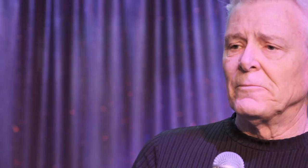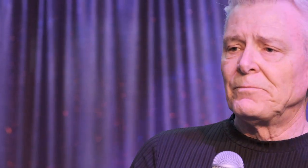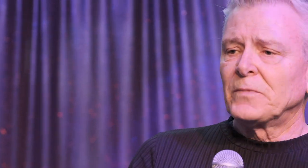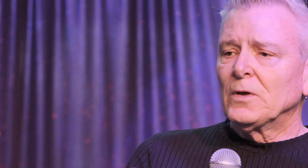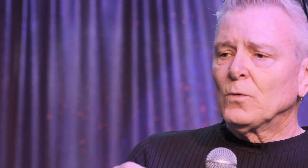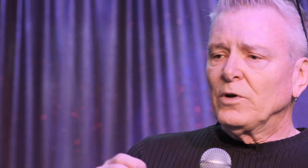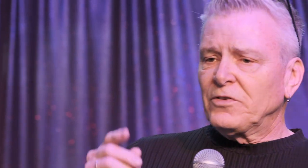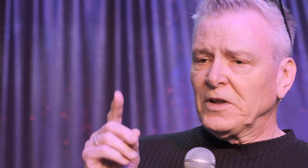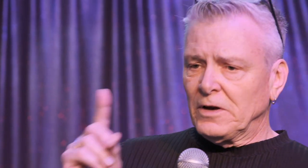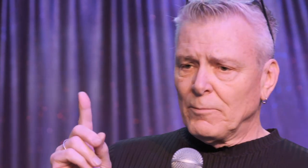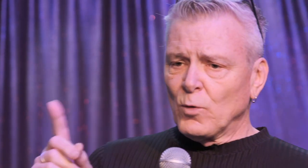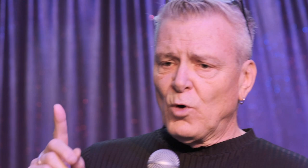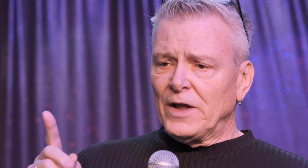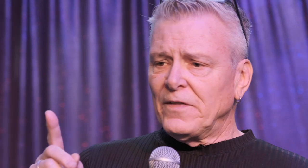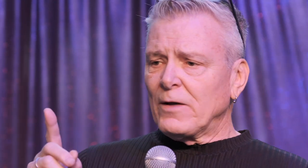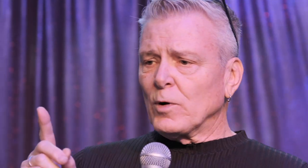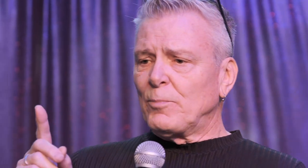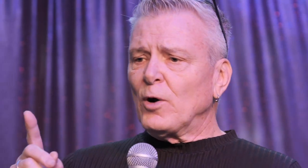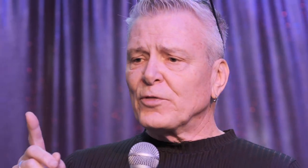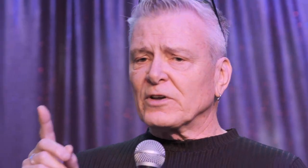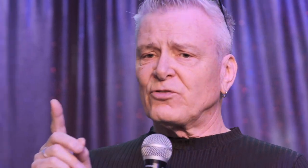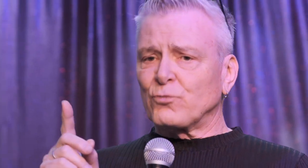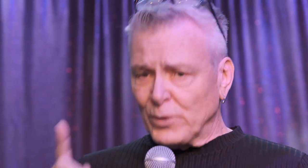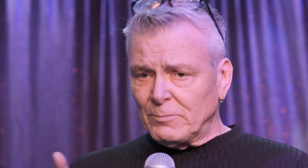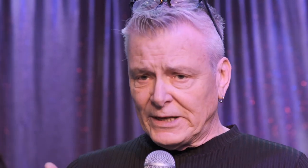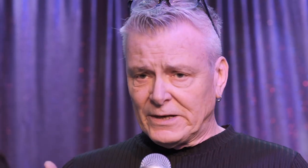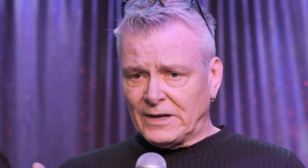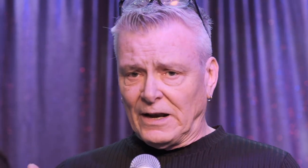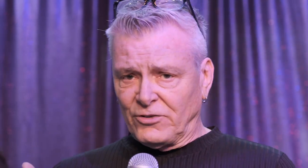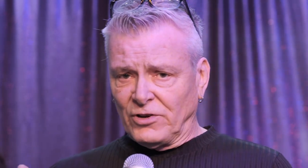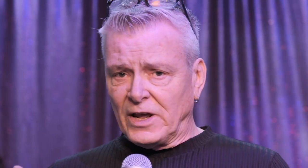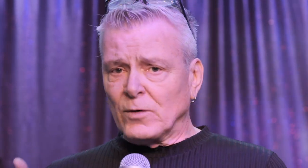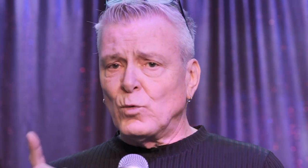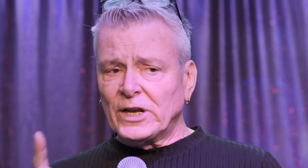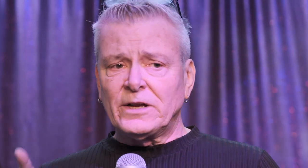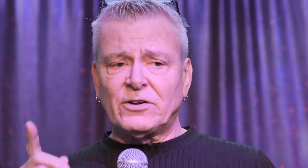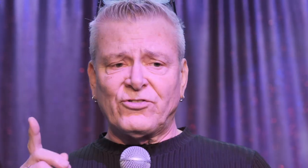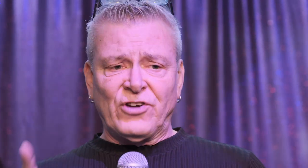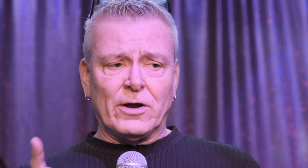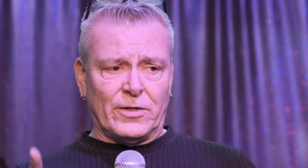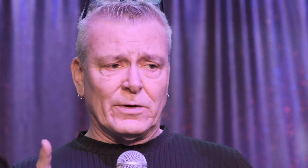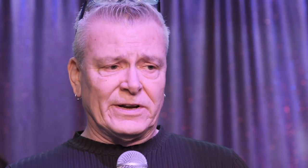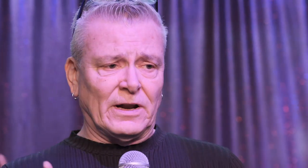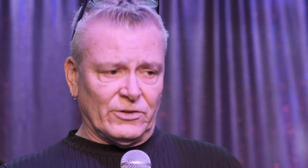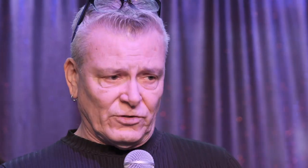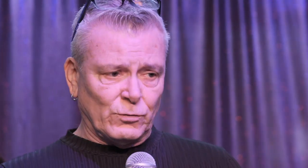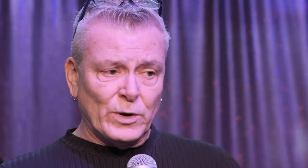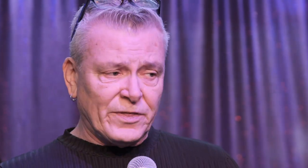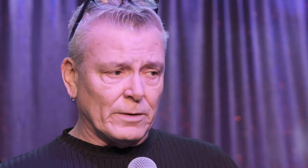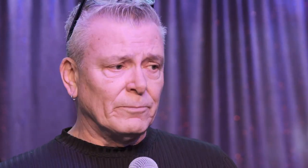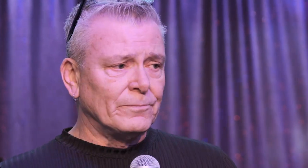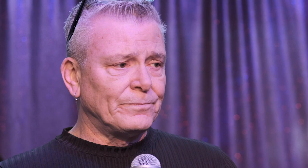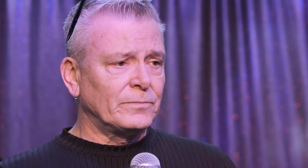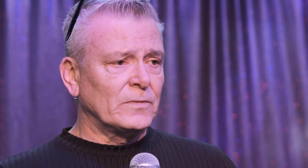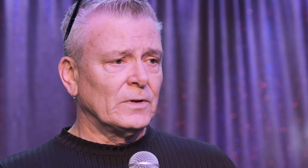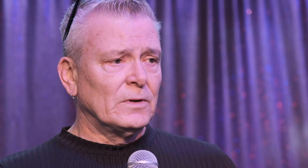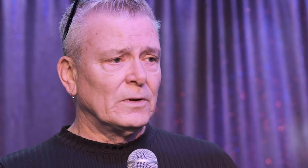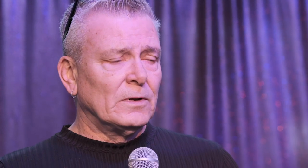why was that, number one, they were both extremely intelligent and willing to share their intelligence with